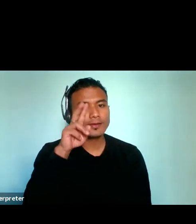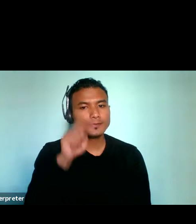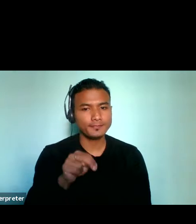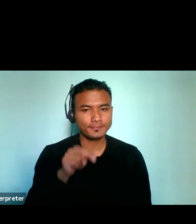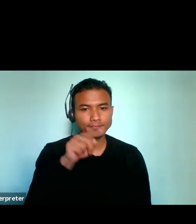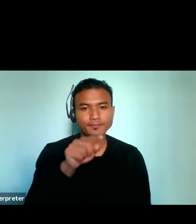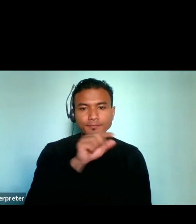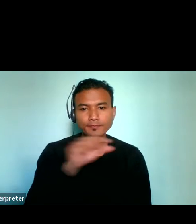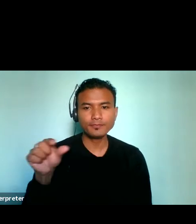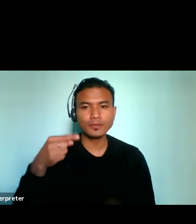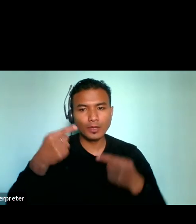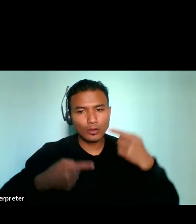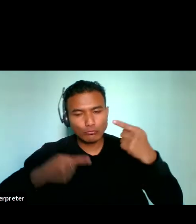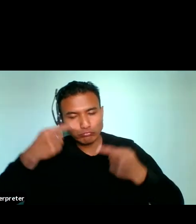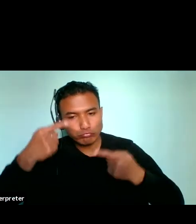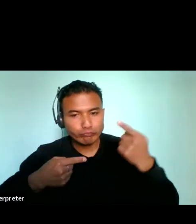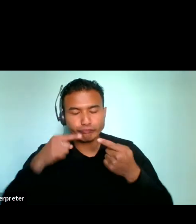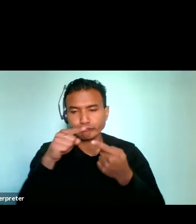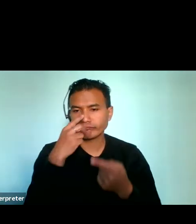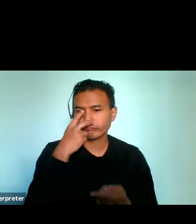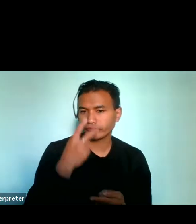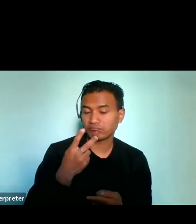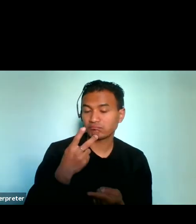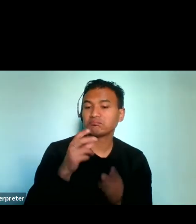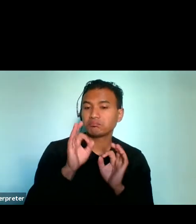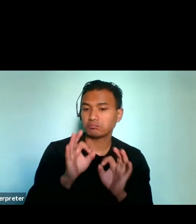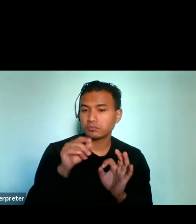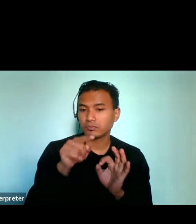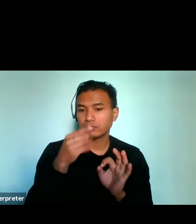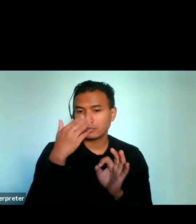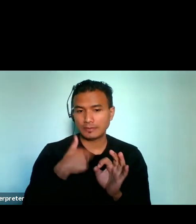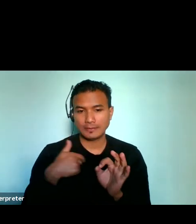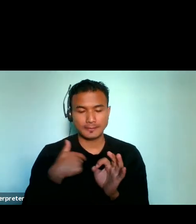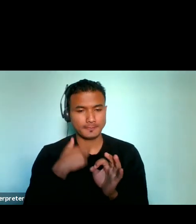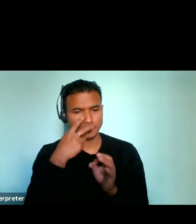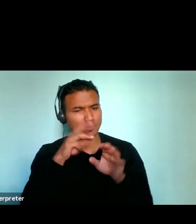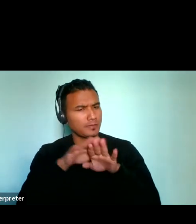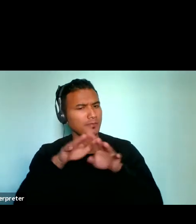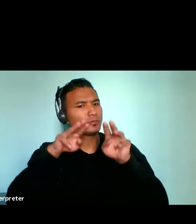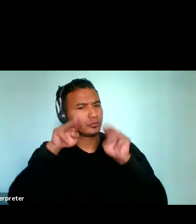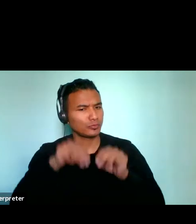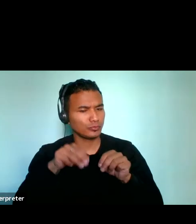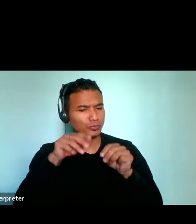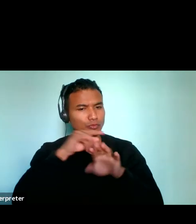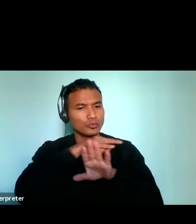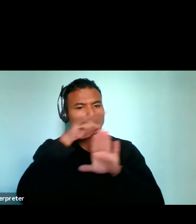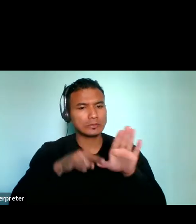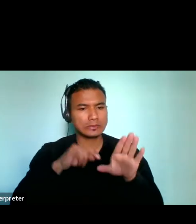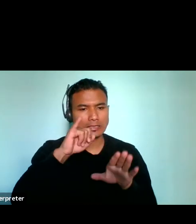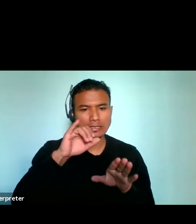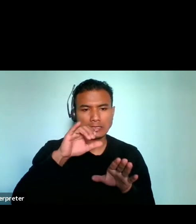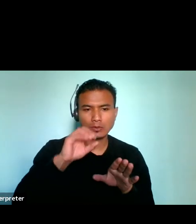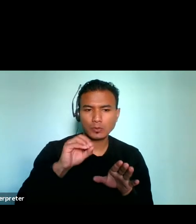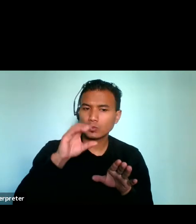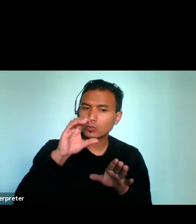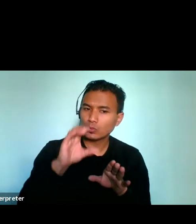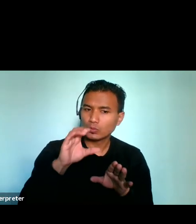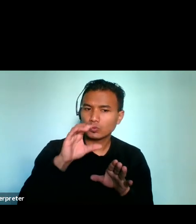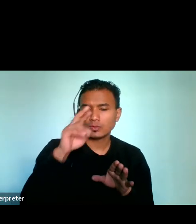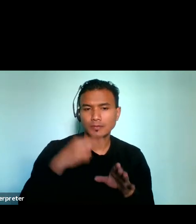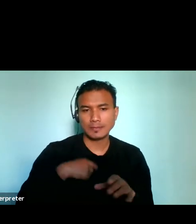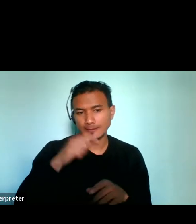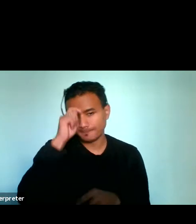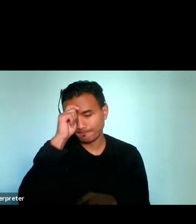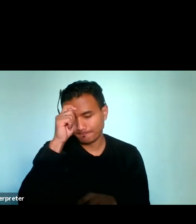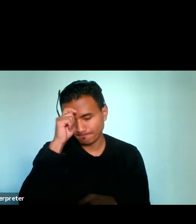of the challenges that we face. And that's why data is really an important part of the new strategy of ILC. And I appreciate